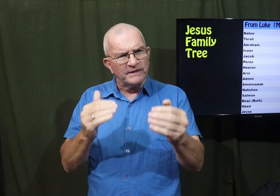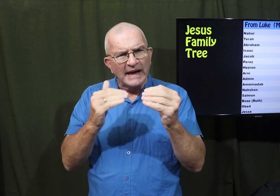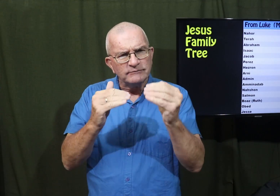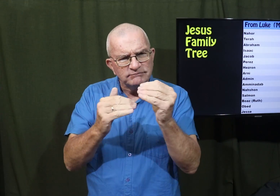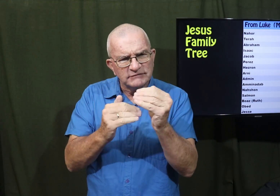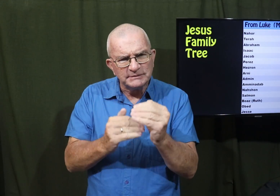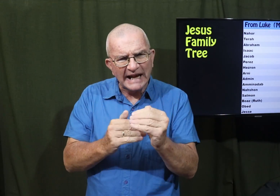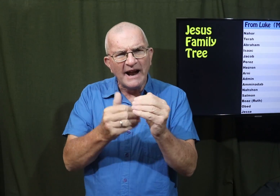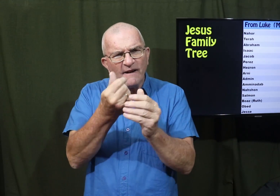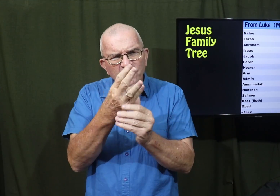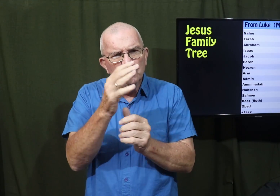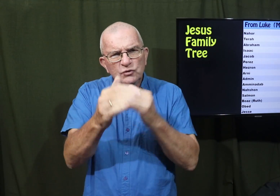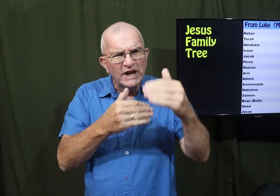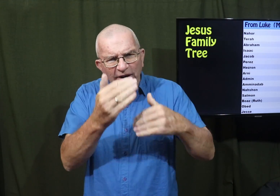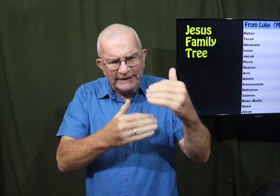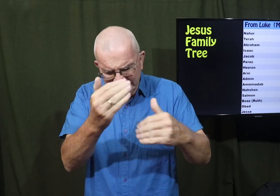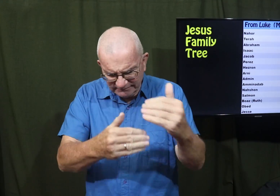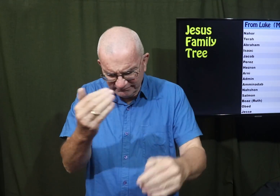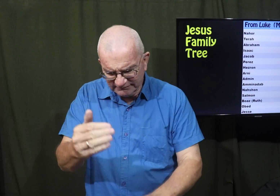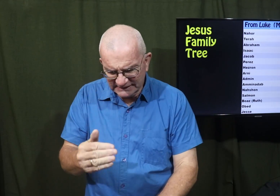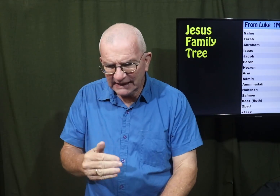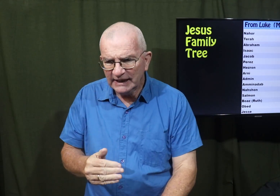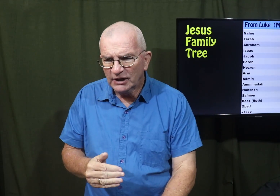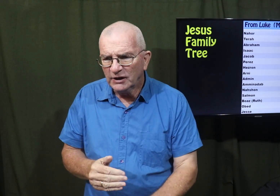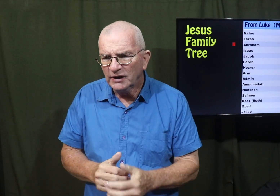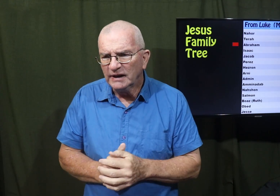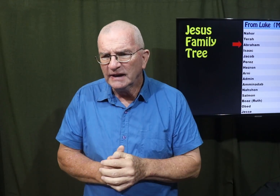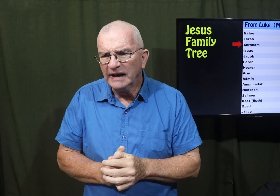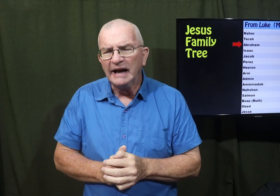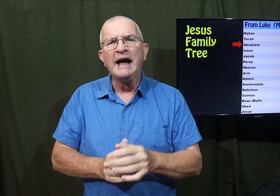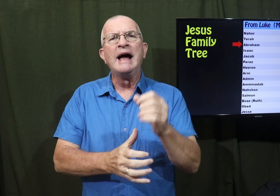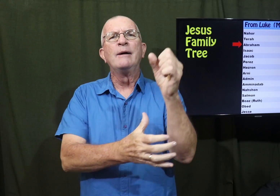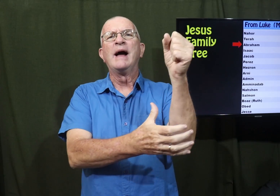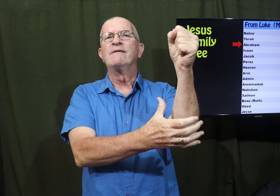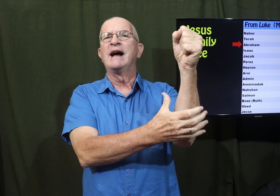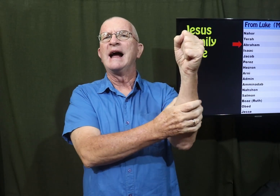Then as we go down a few more generations, we have Abraham.